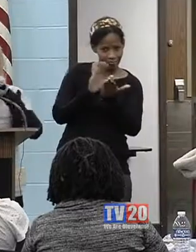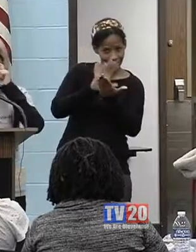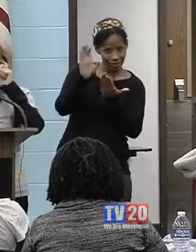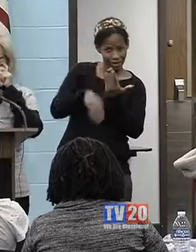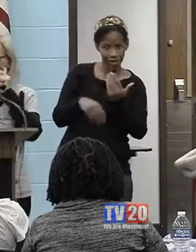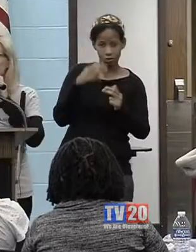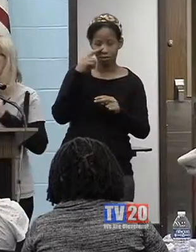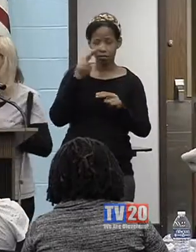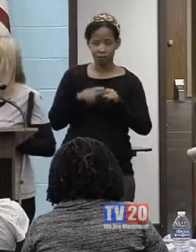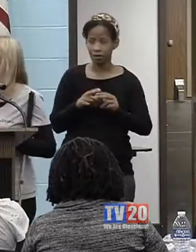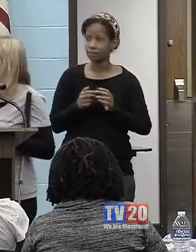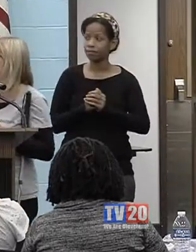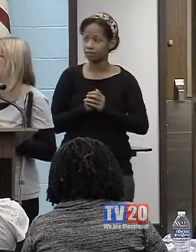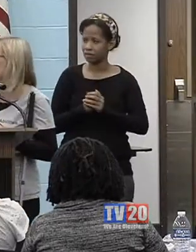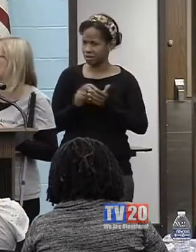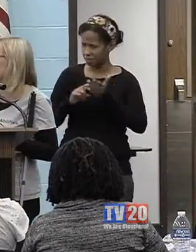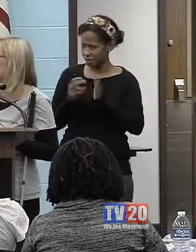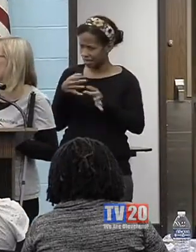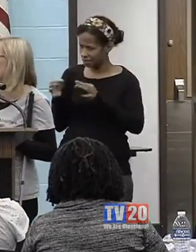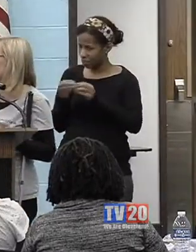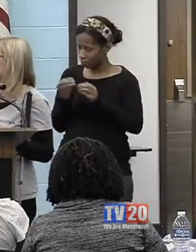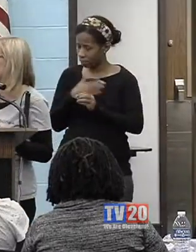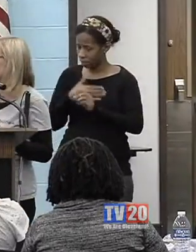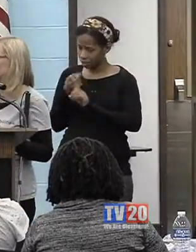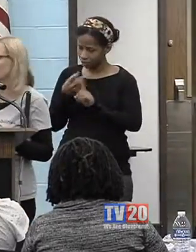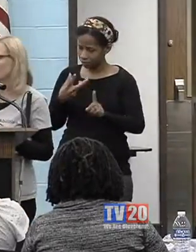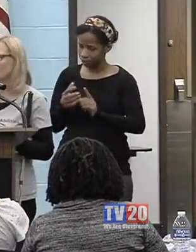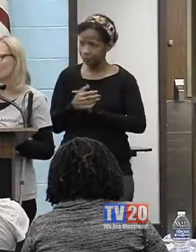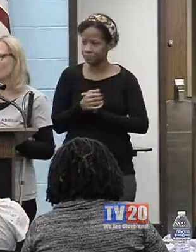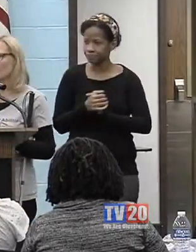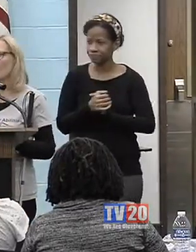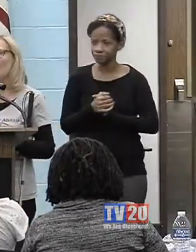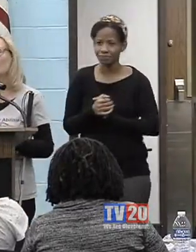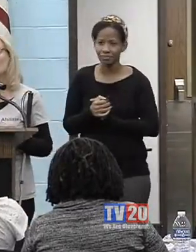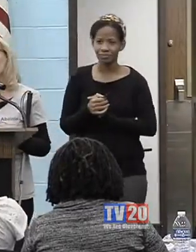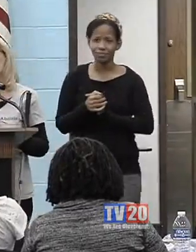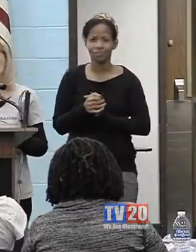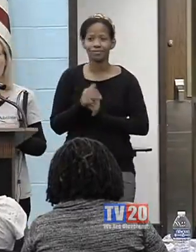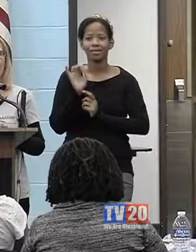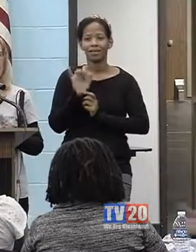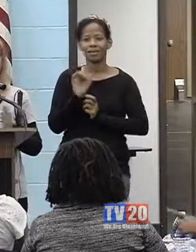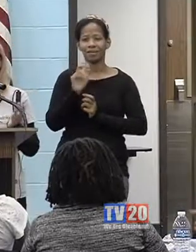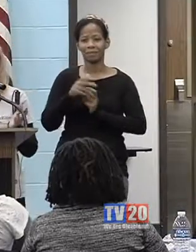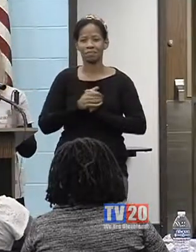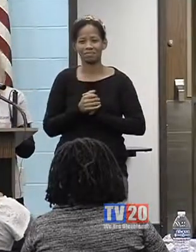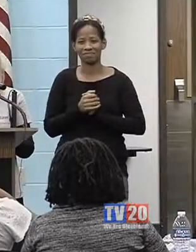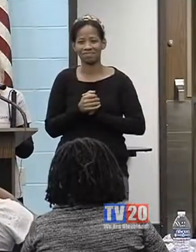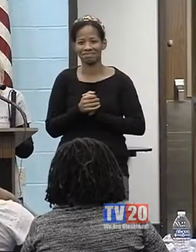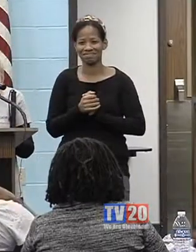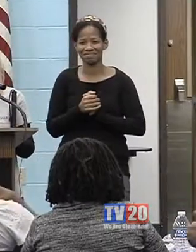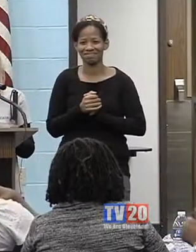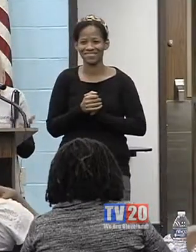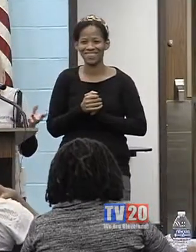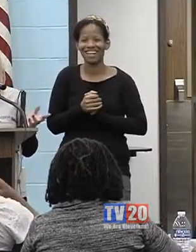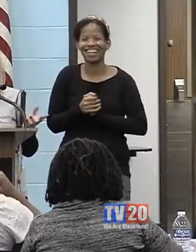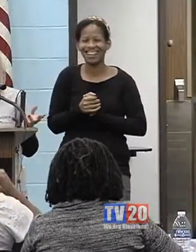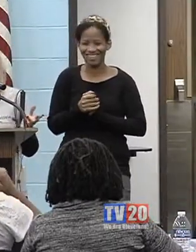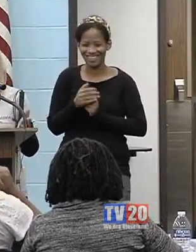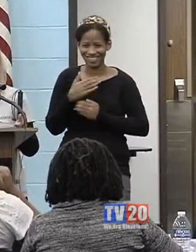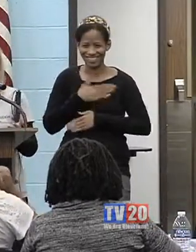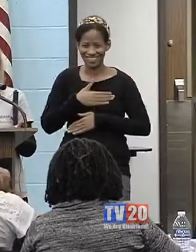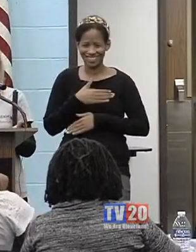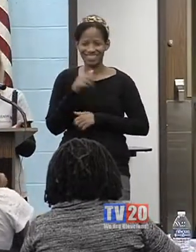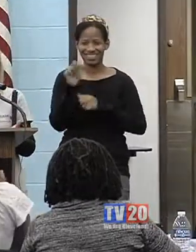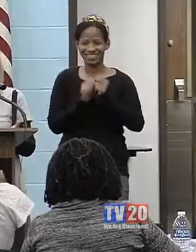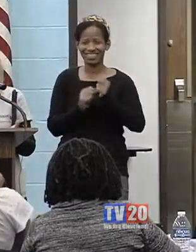calendar. Tell them a little bit what are the fun stuff things you do, the yoga, the book discussion. Oh, okay. And for recreation, every